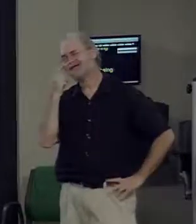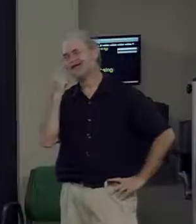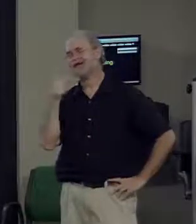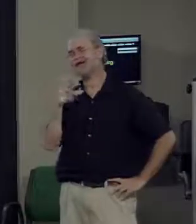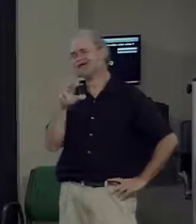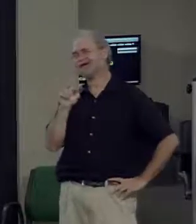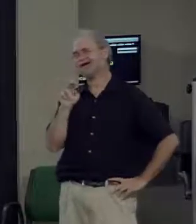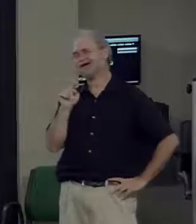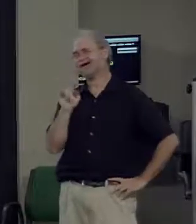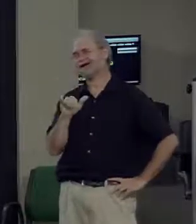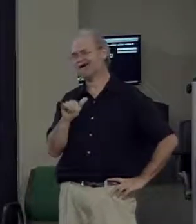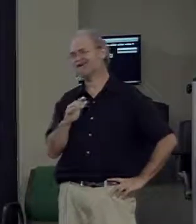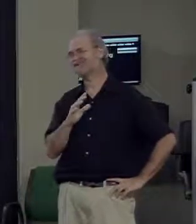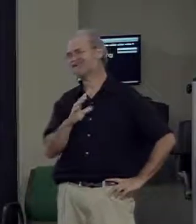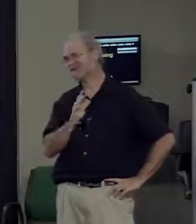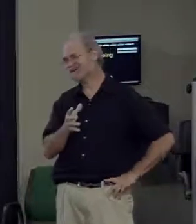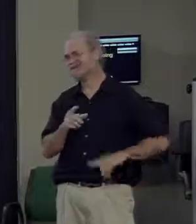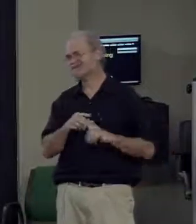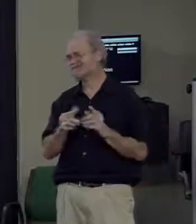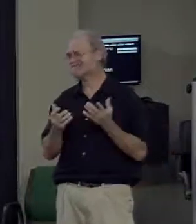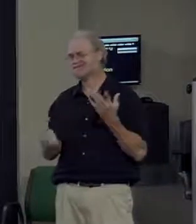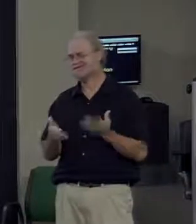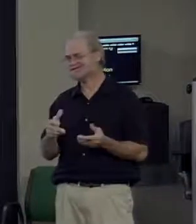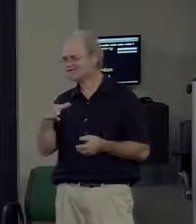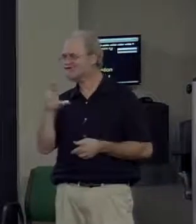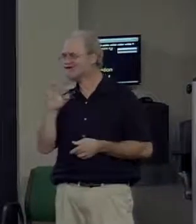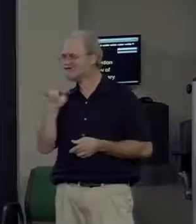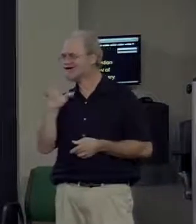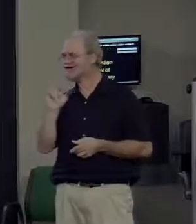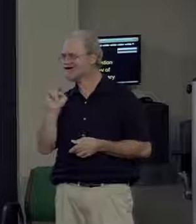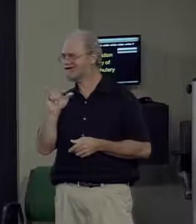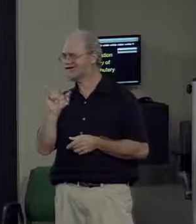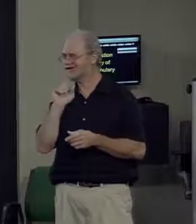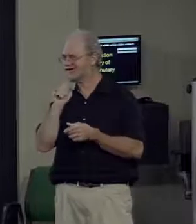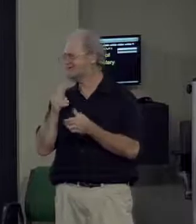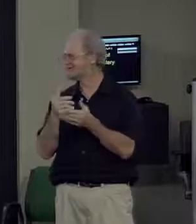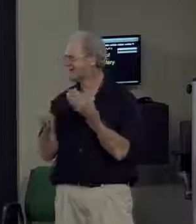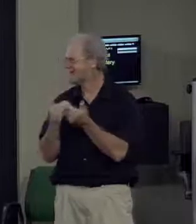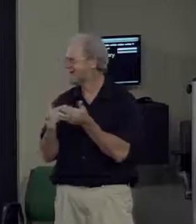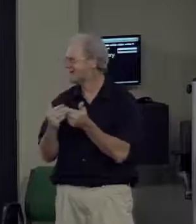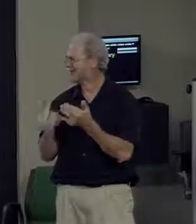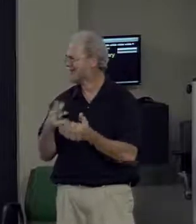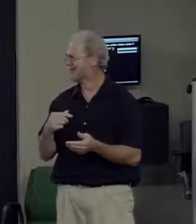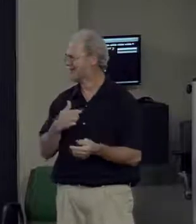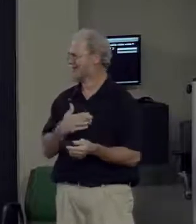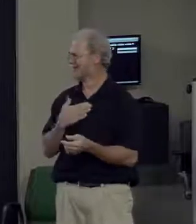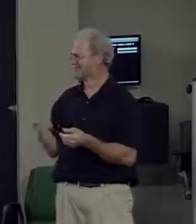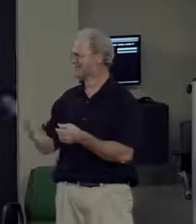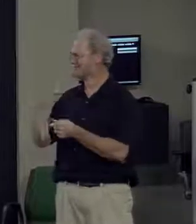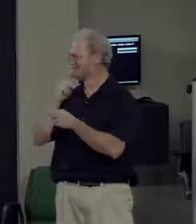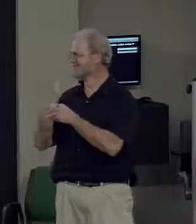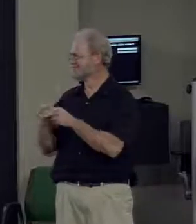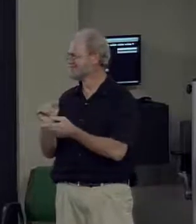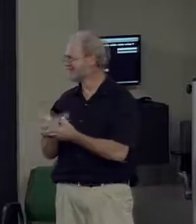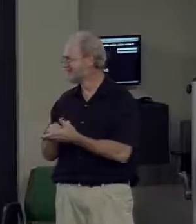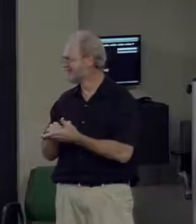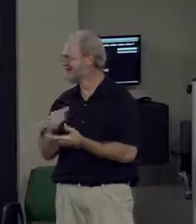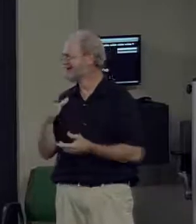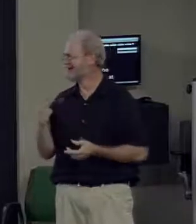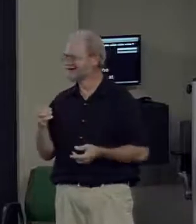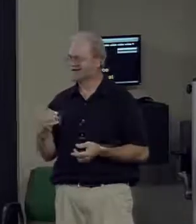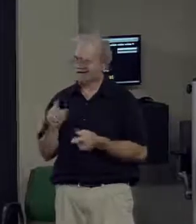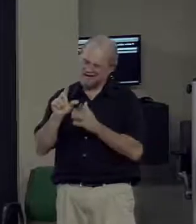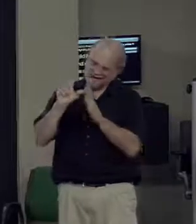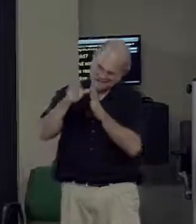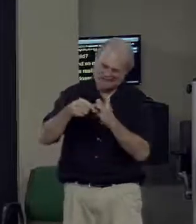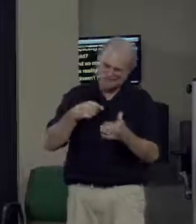vocabulary words are actually impacting the child? And so maybe the reality is that it doesn't matter. And I'm